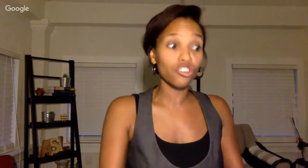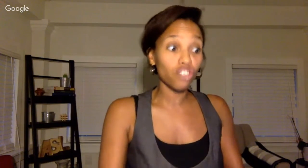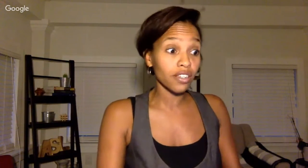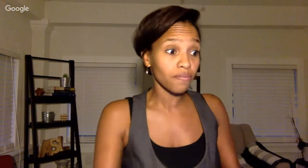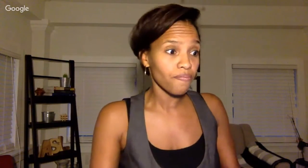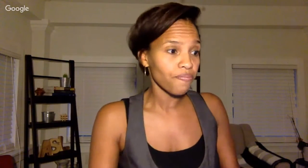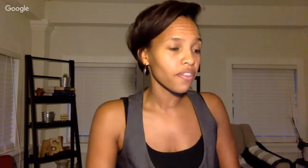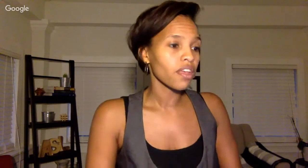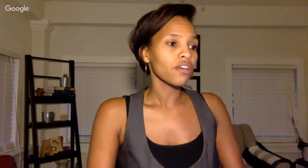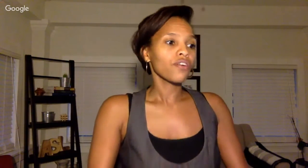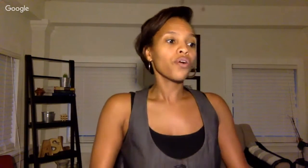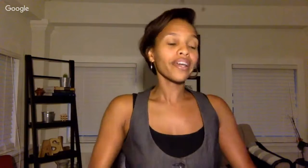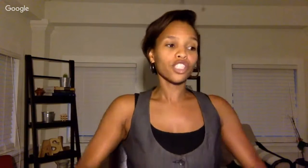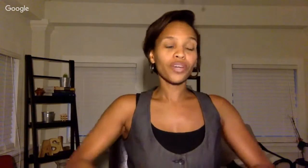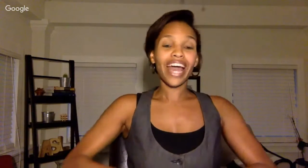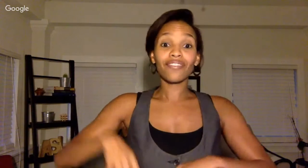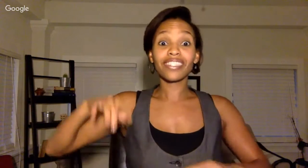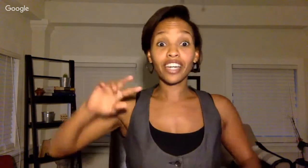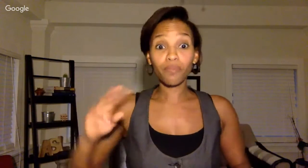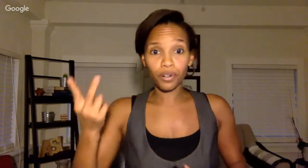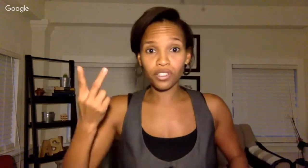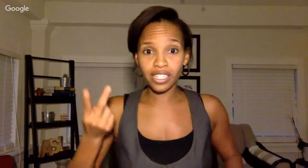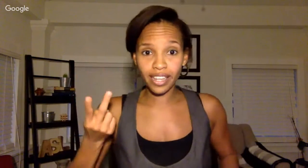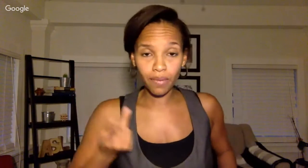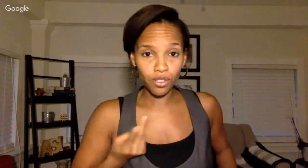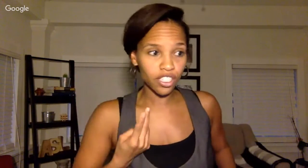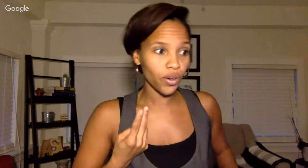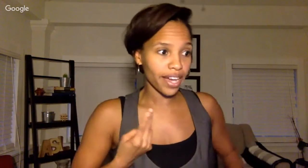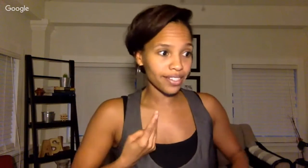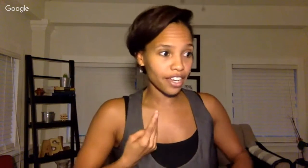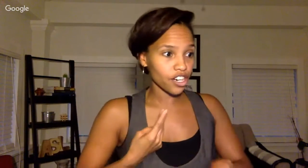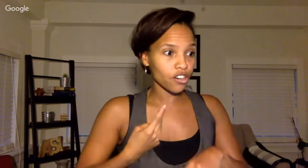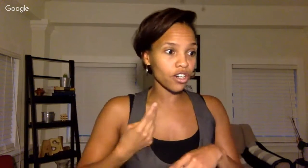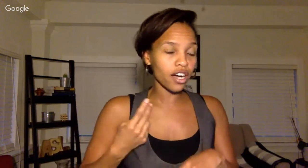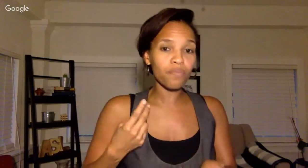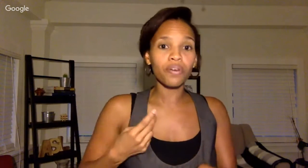she? Okay, so we have a second person to set up, so let's go ahead and set her up.